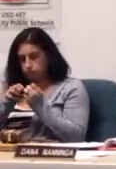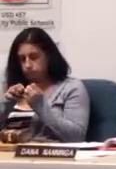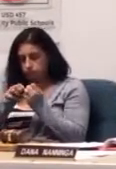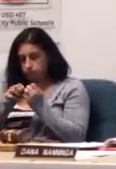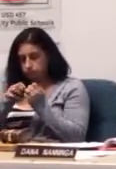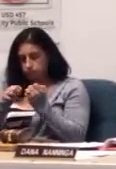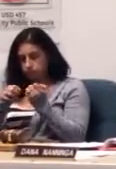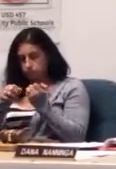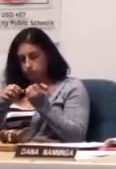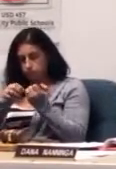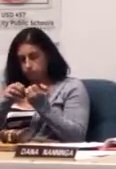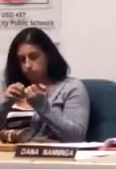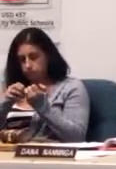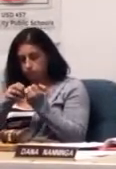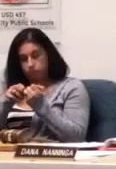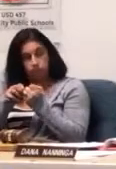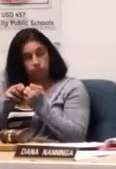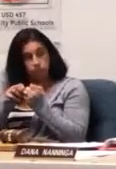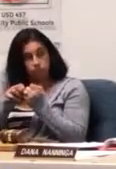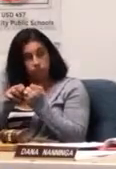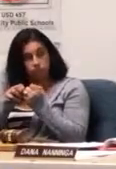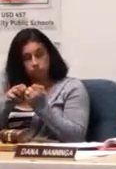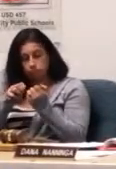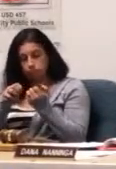I think it's a healthy discussion.